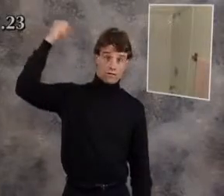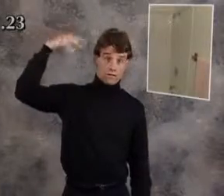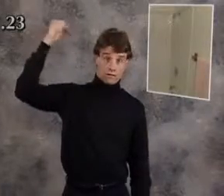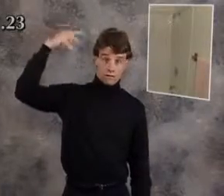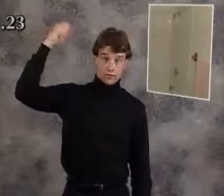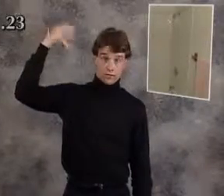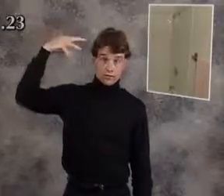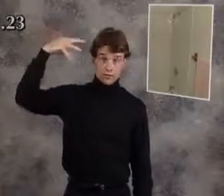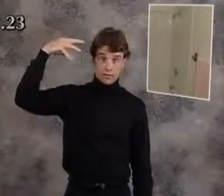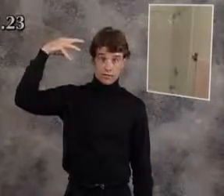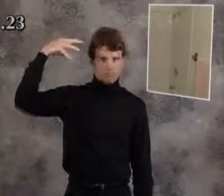Shower.